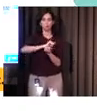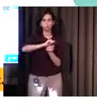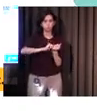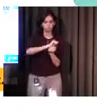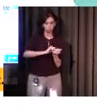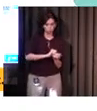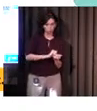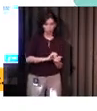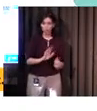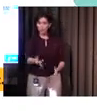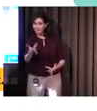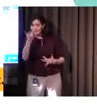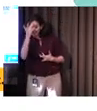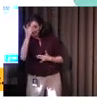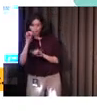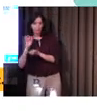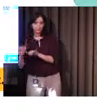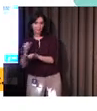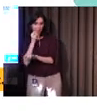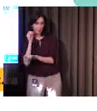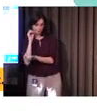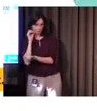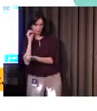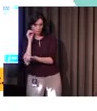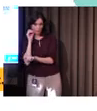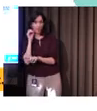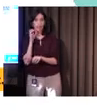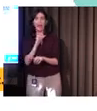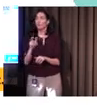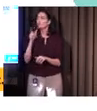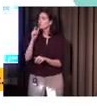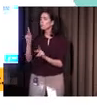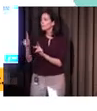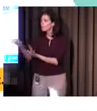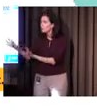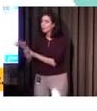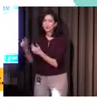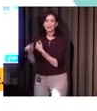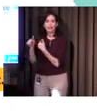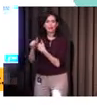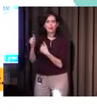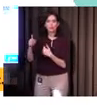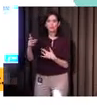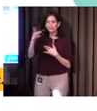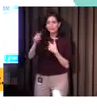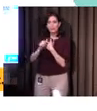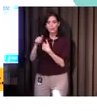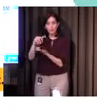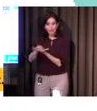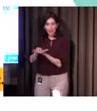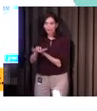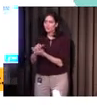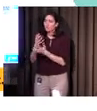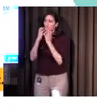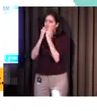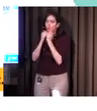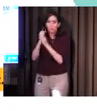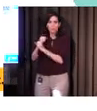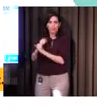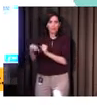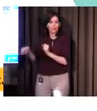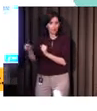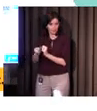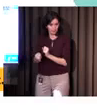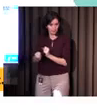sick. And then we're all very mindful of protecting those people who are vulnerable. If we will do that, then we're